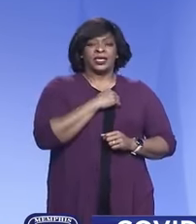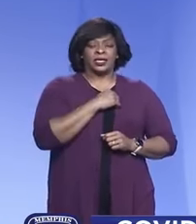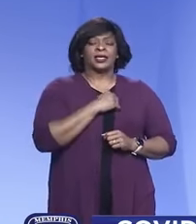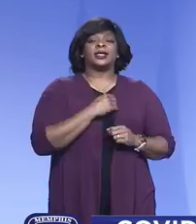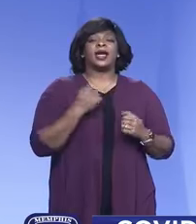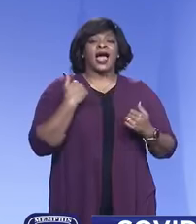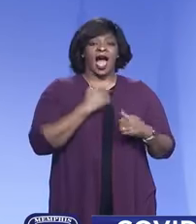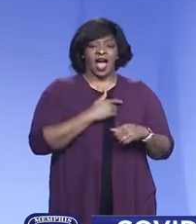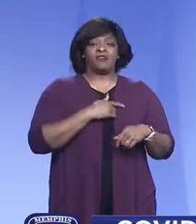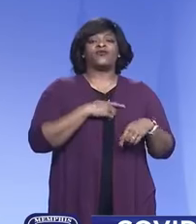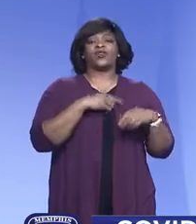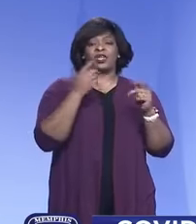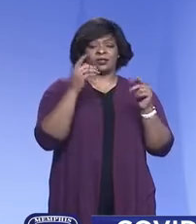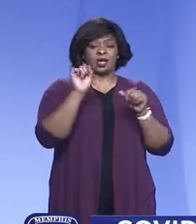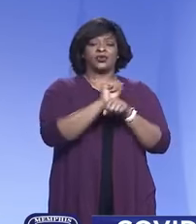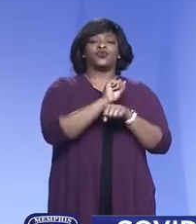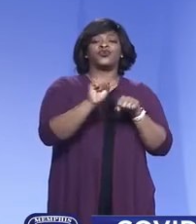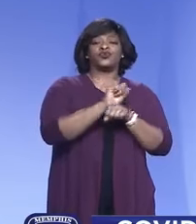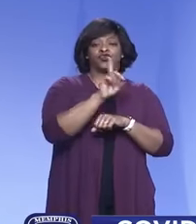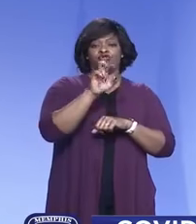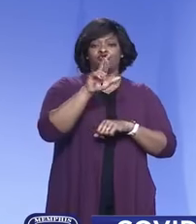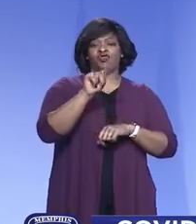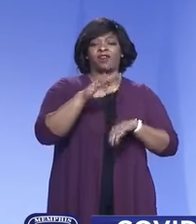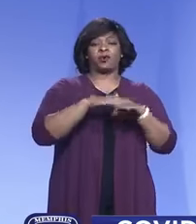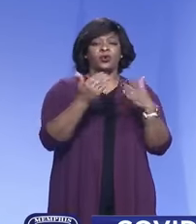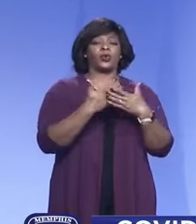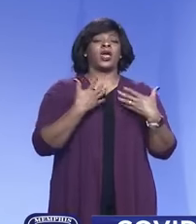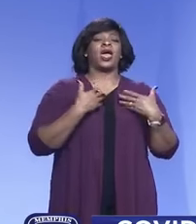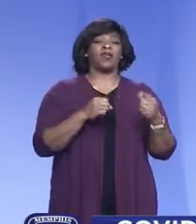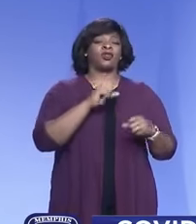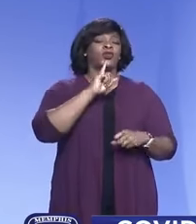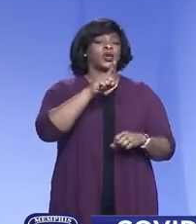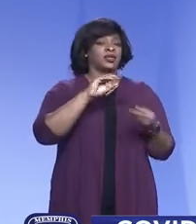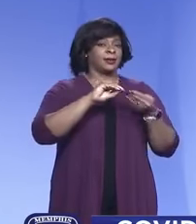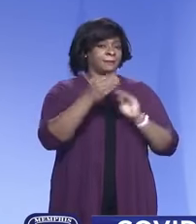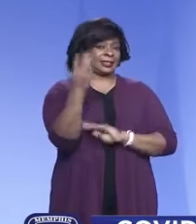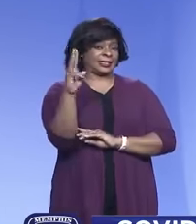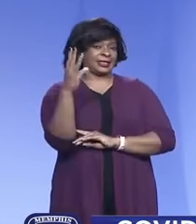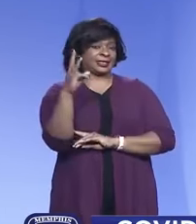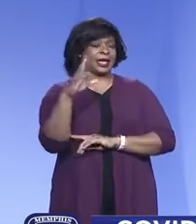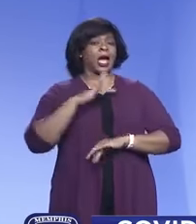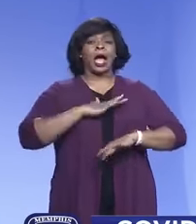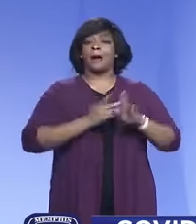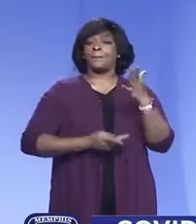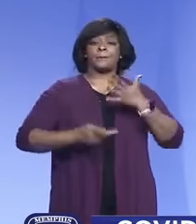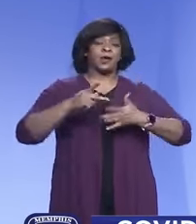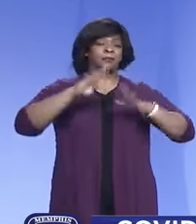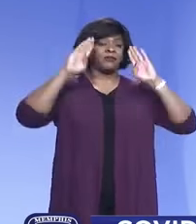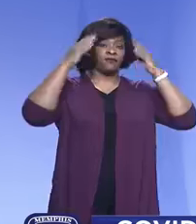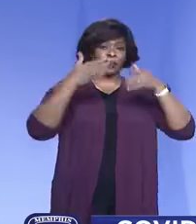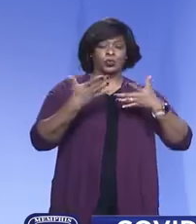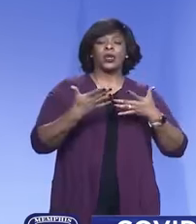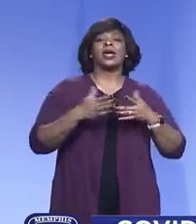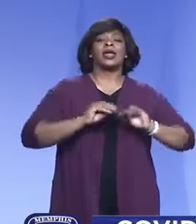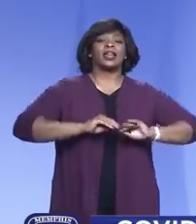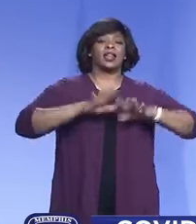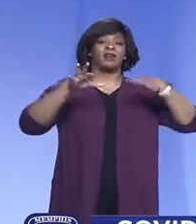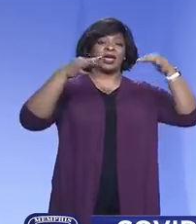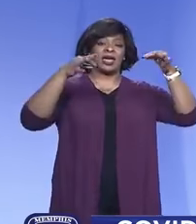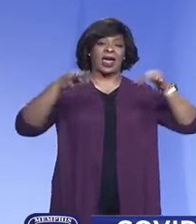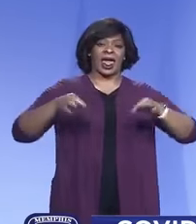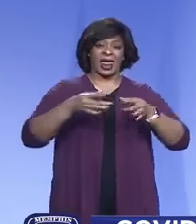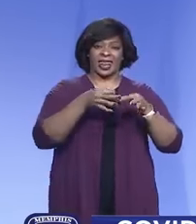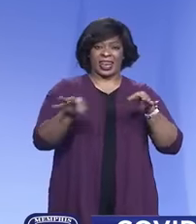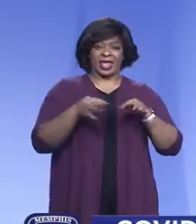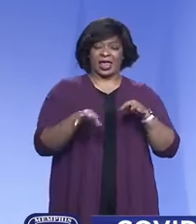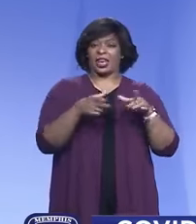have been drafting a new health directive, and that's number 16. Our primary focus was on clarifying language based on